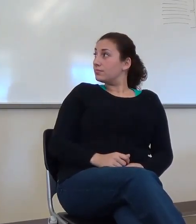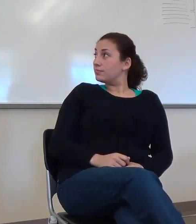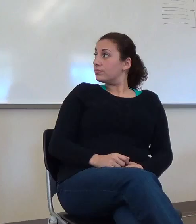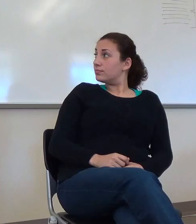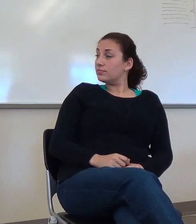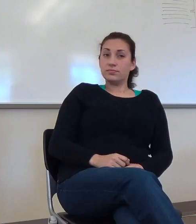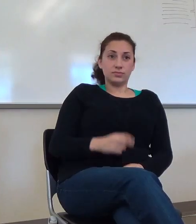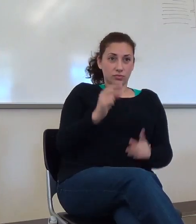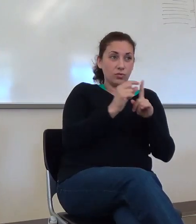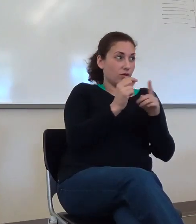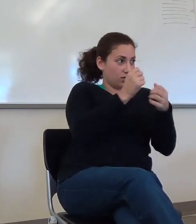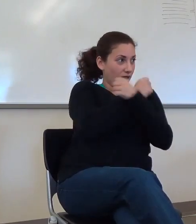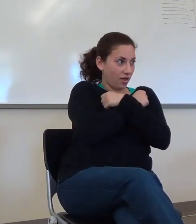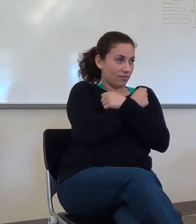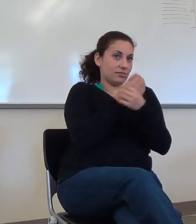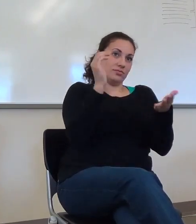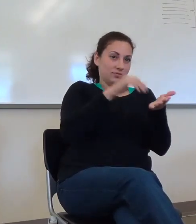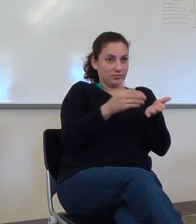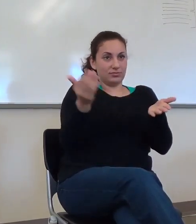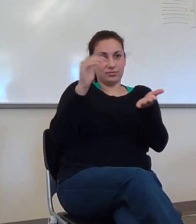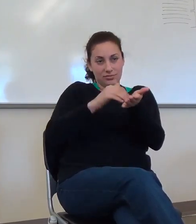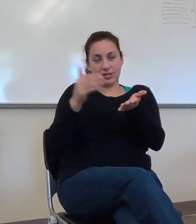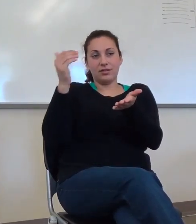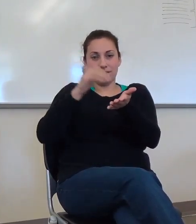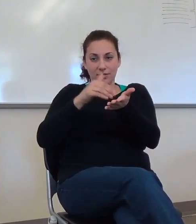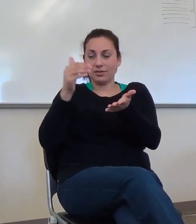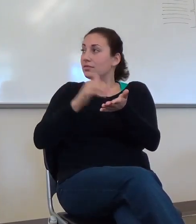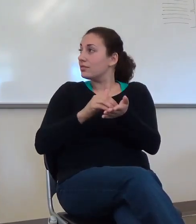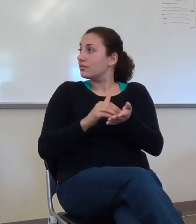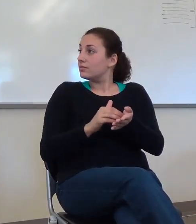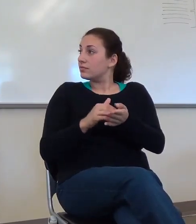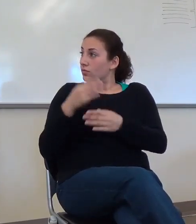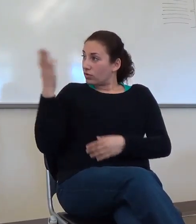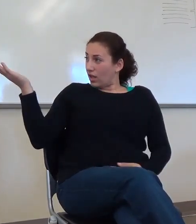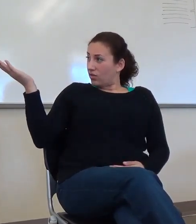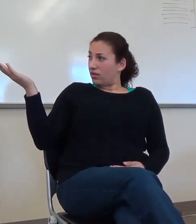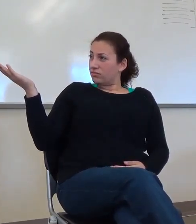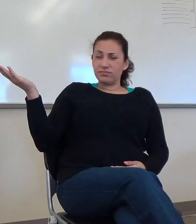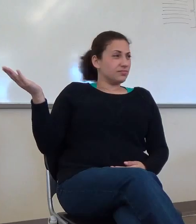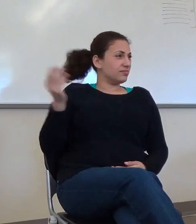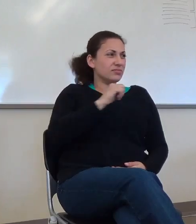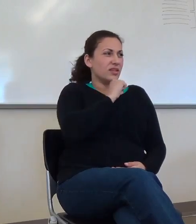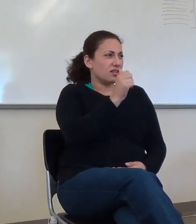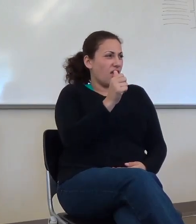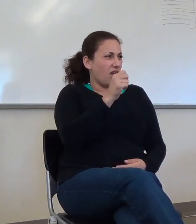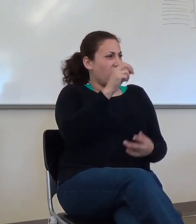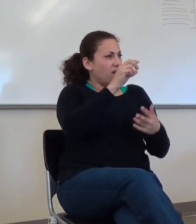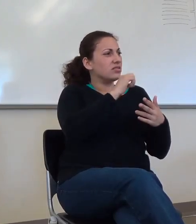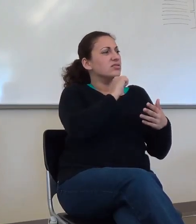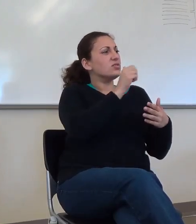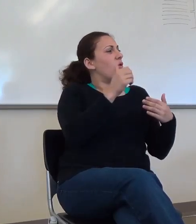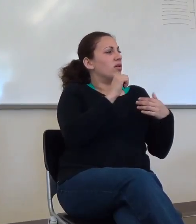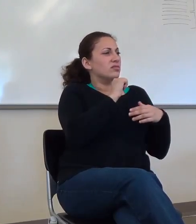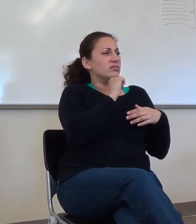repeated. And then we go down here and there isn't a choice that just says love. Right? We have to get a little bit more